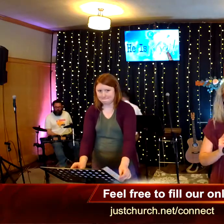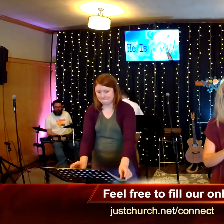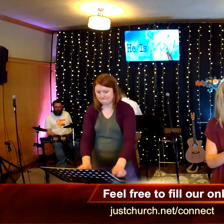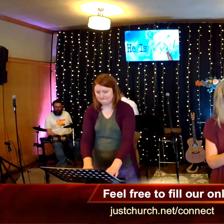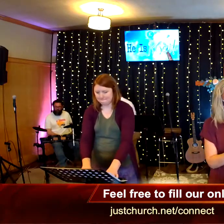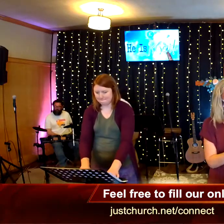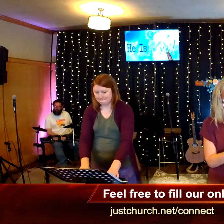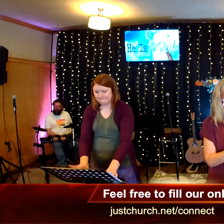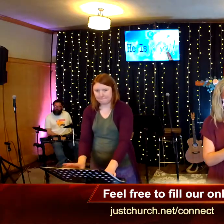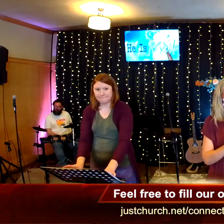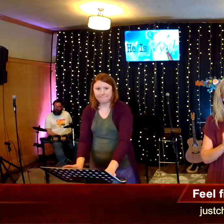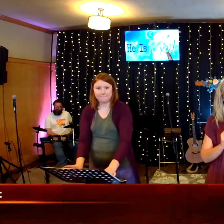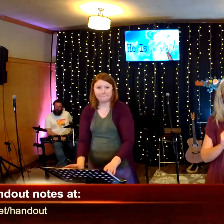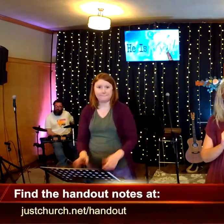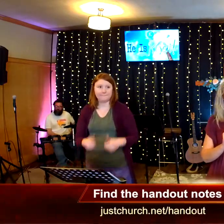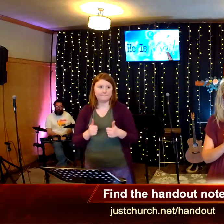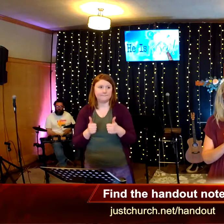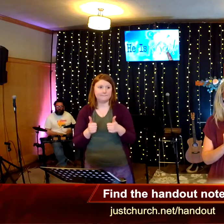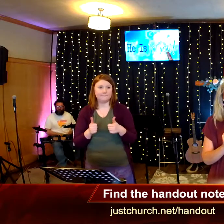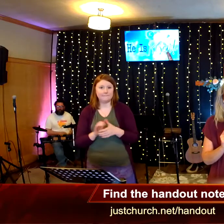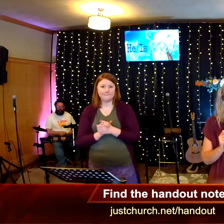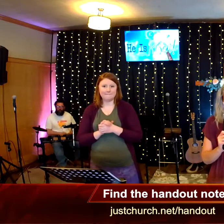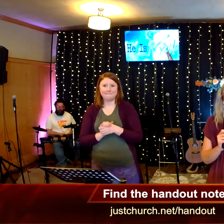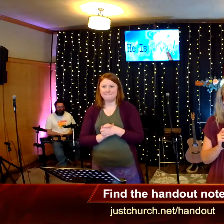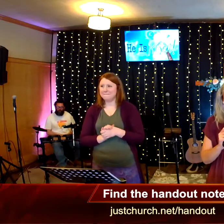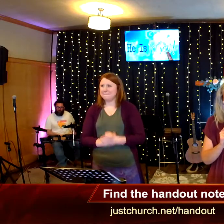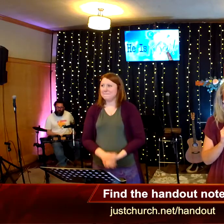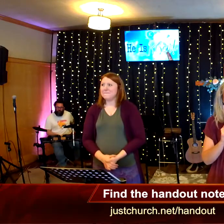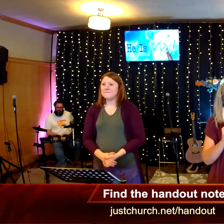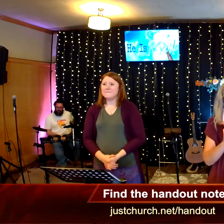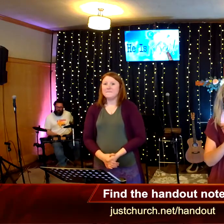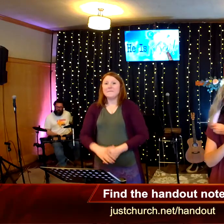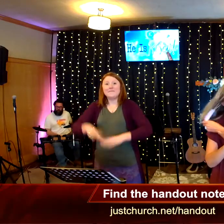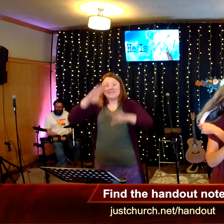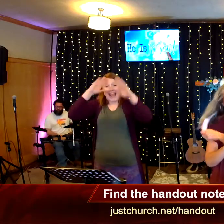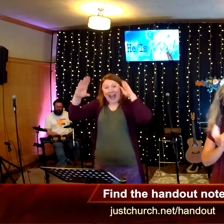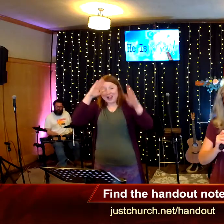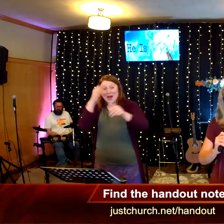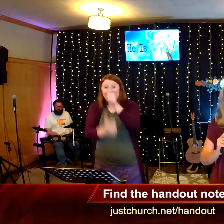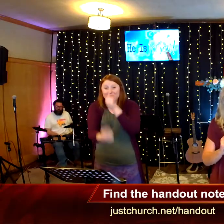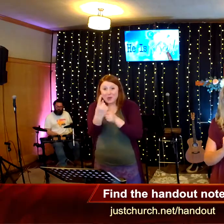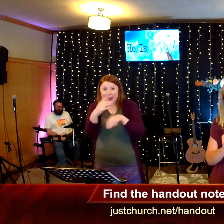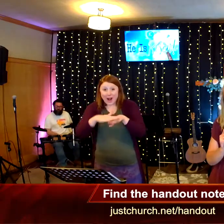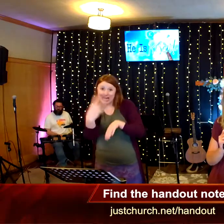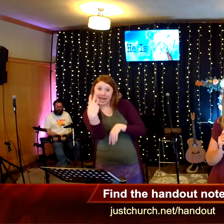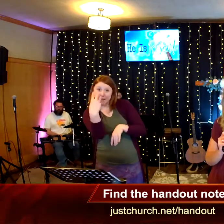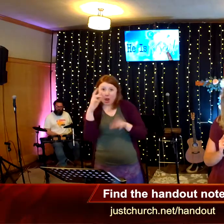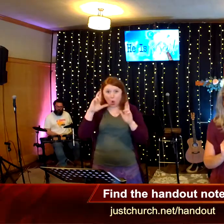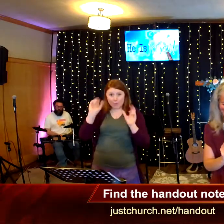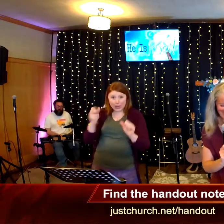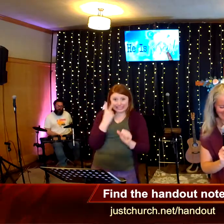Are we good? Are we in good places? All right. Everybody out there in Facebook land, can you see us?